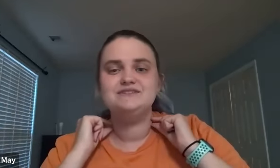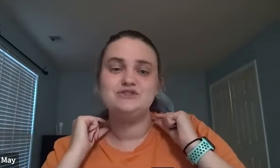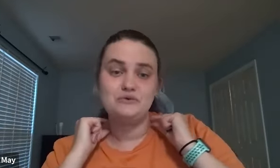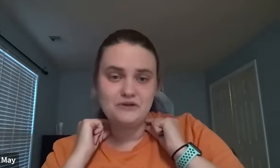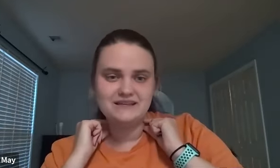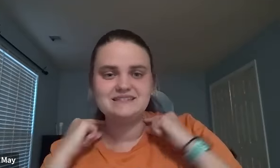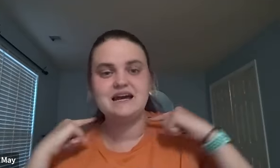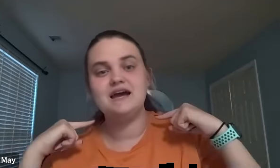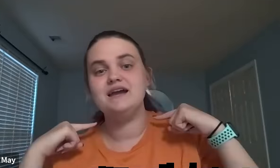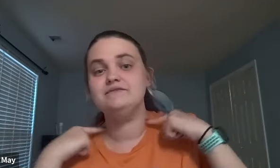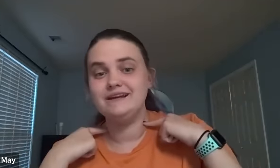So Frankenstein.